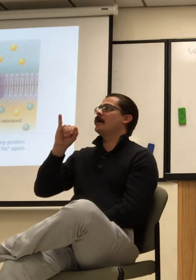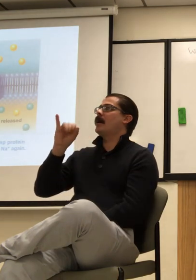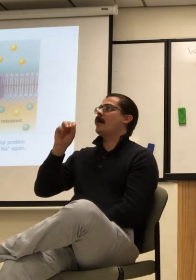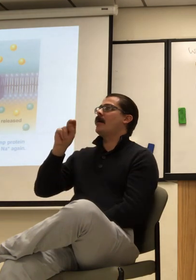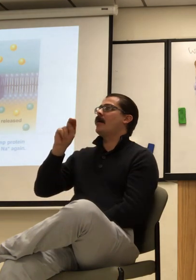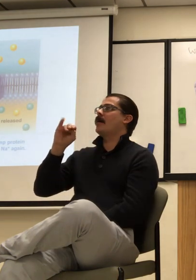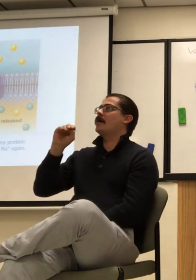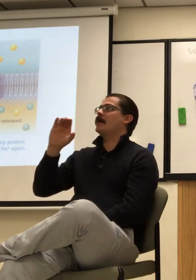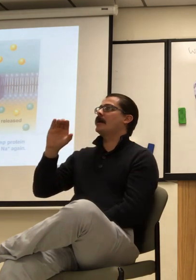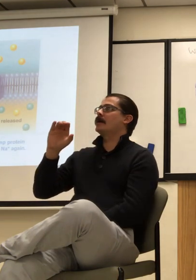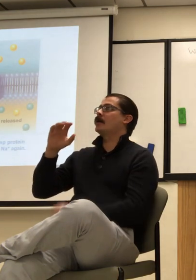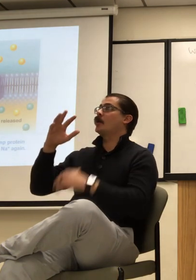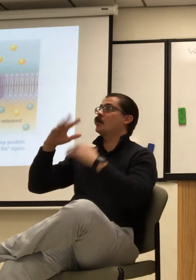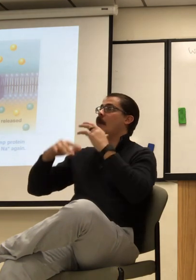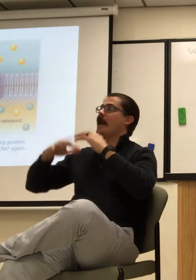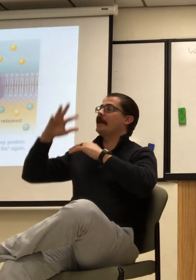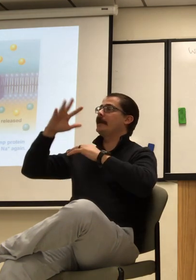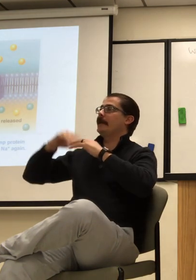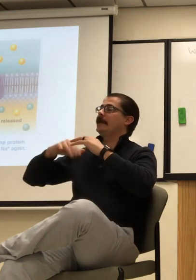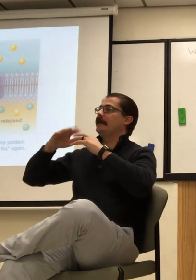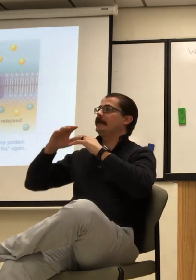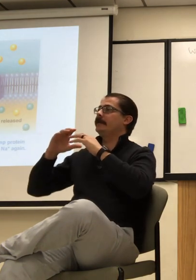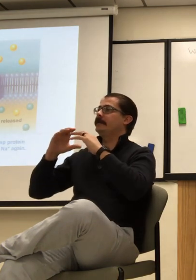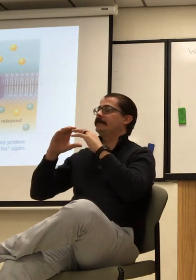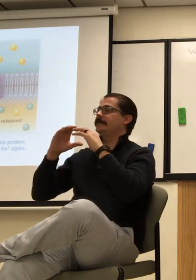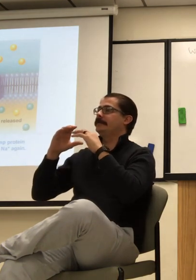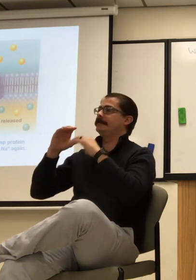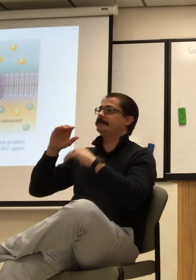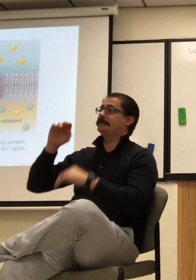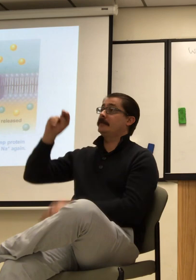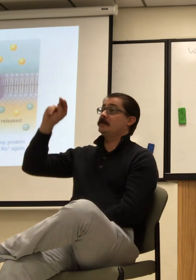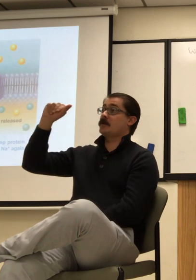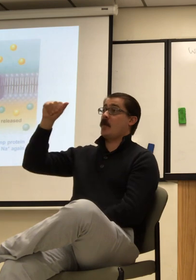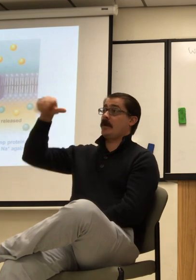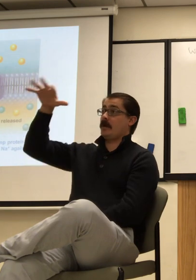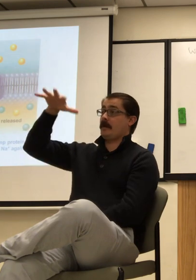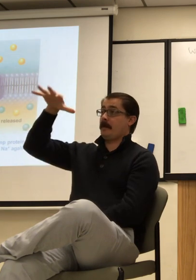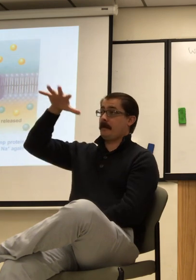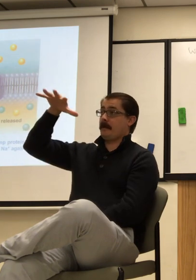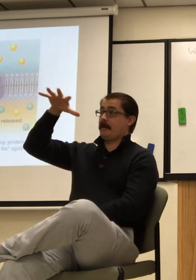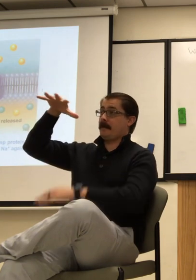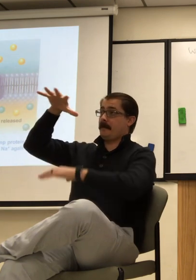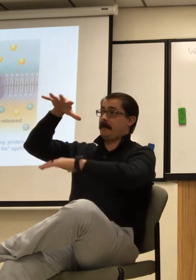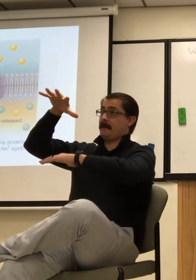gradients of sodium